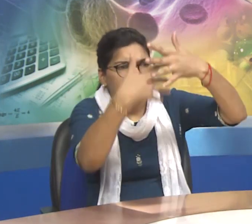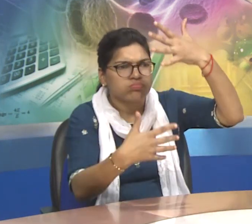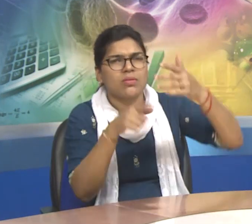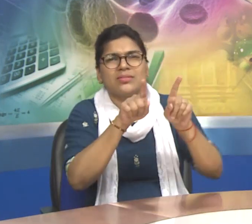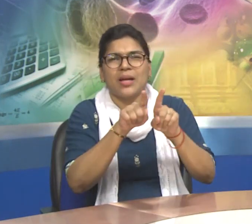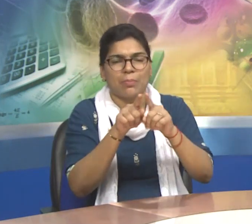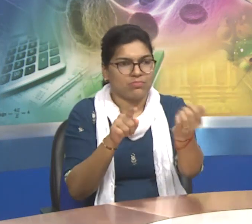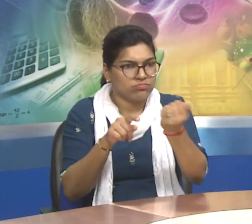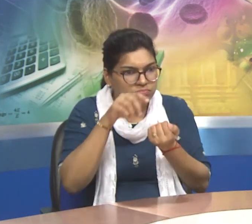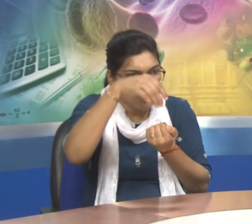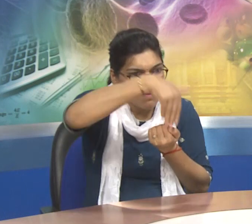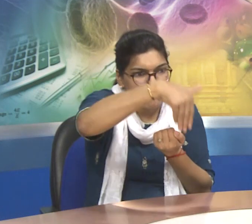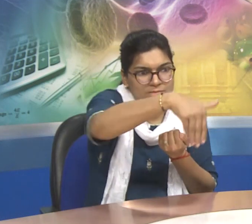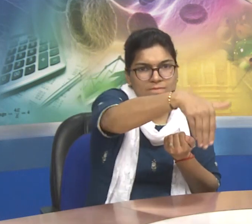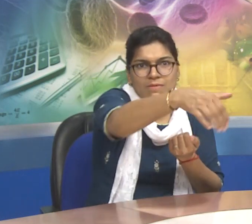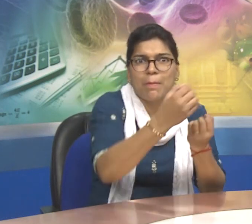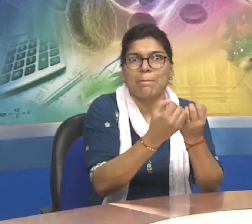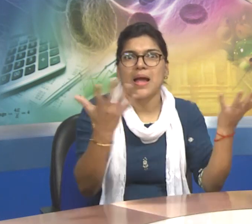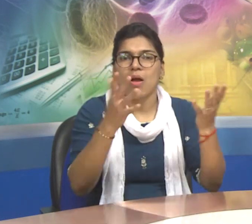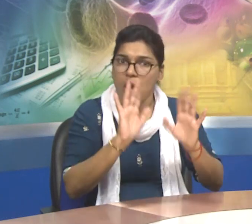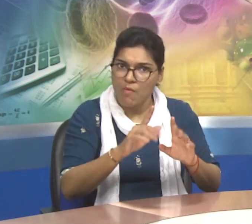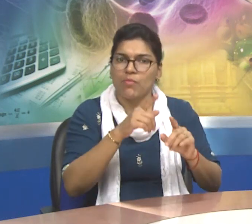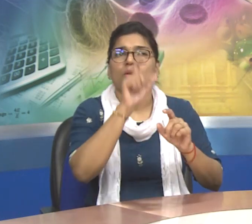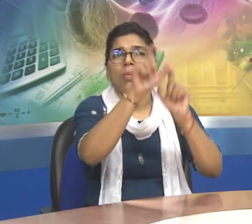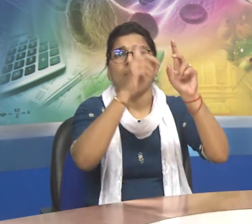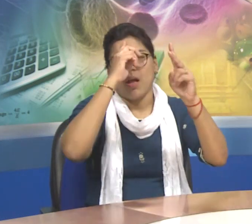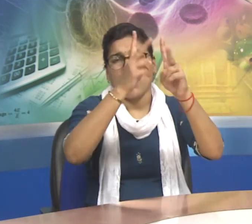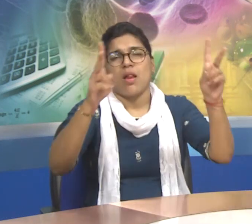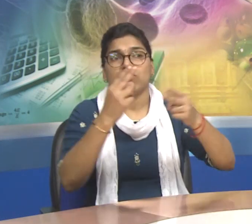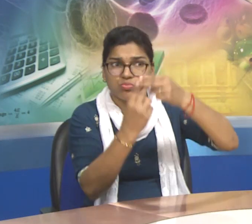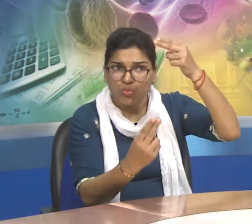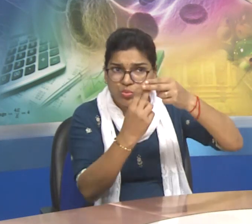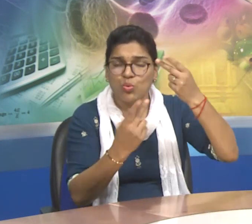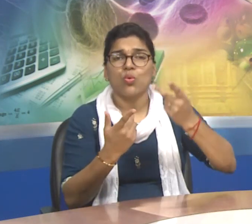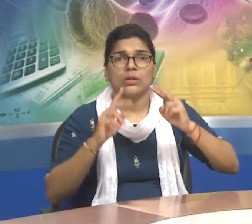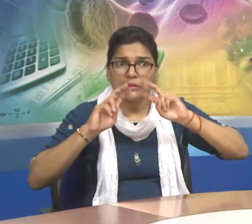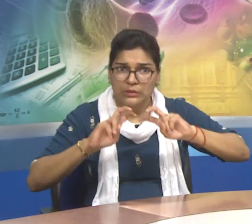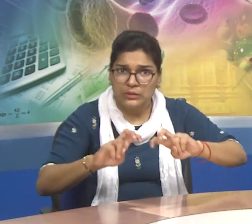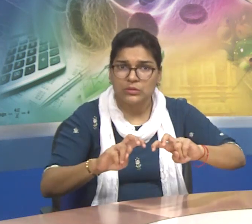which may have numeric, textual, or image-based data.